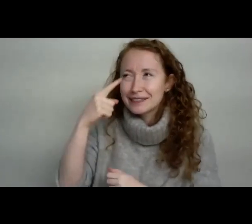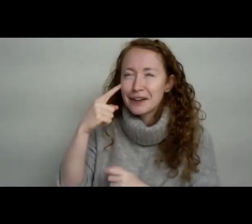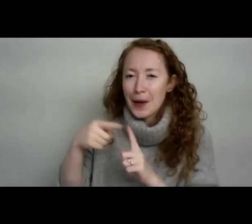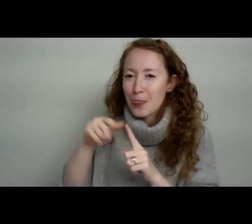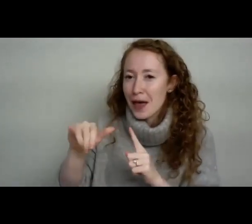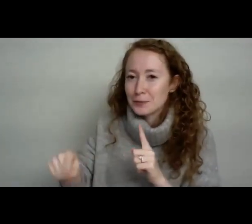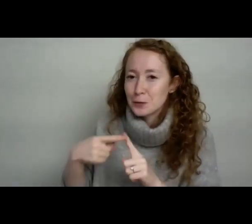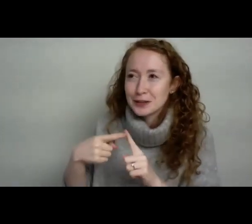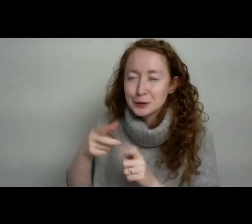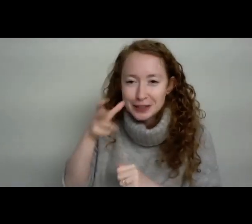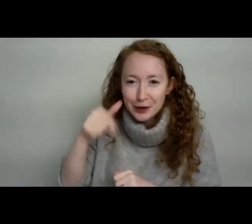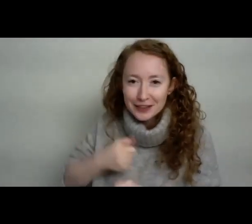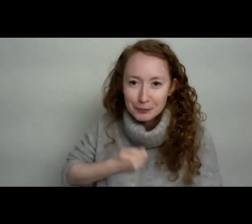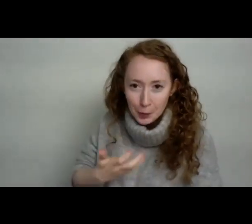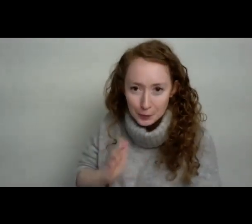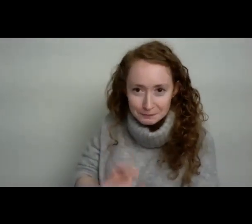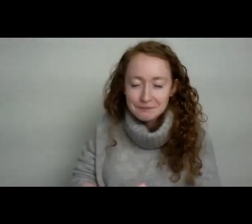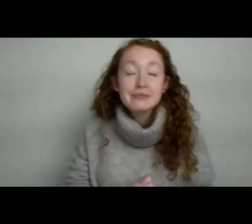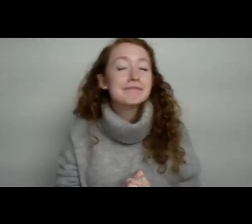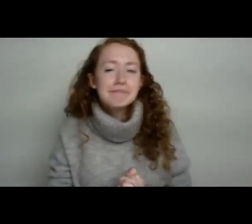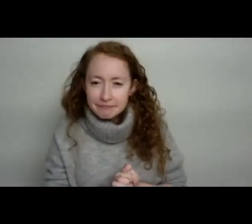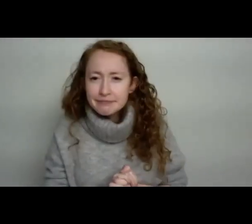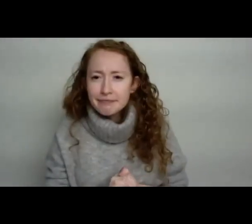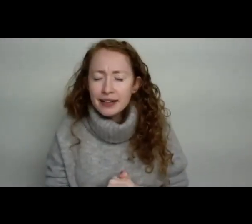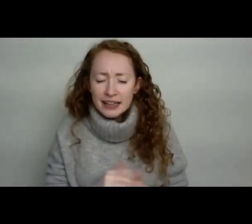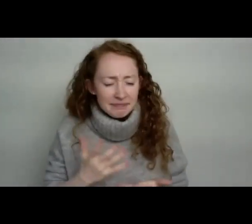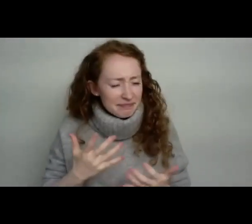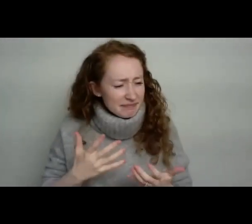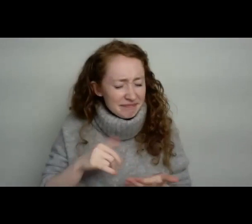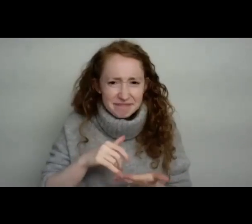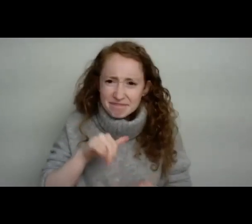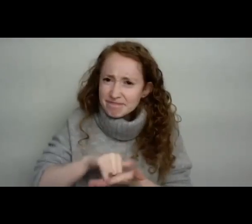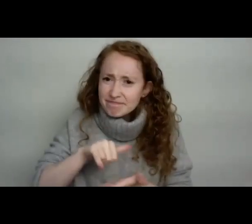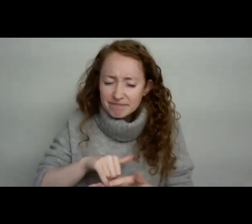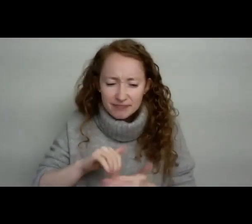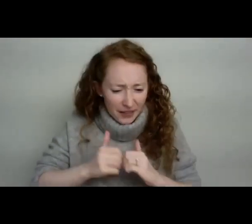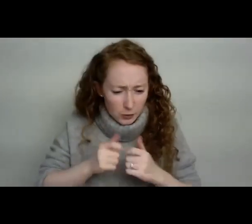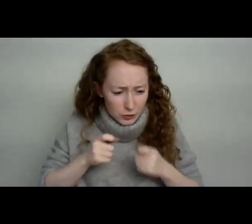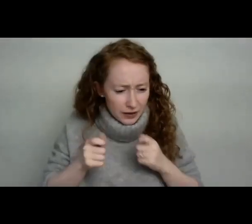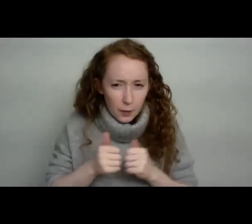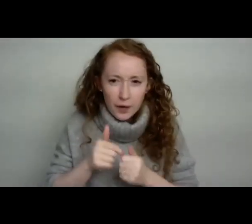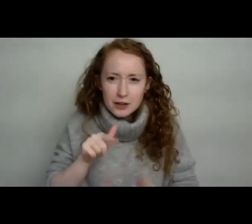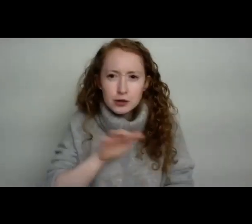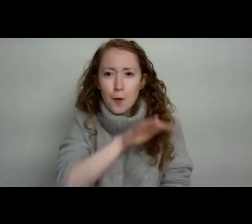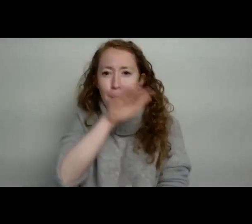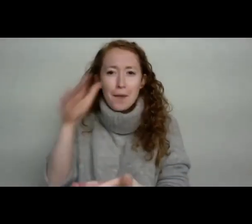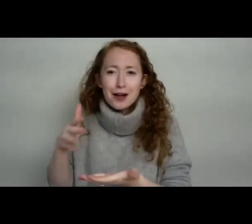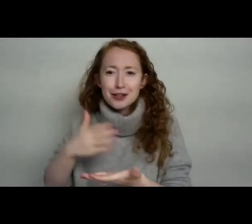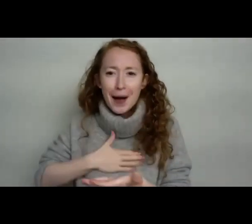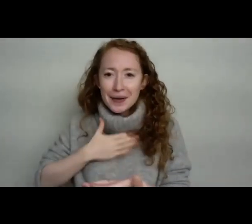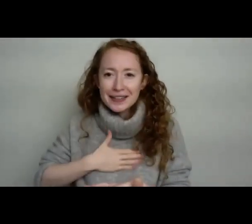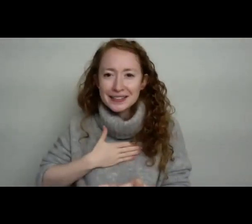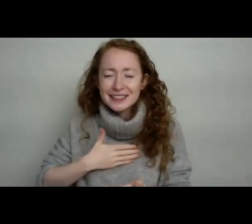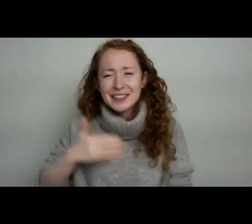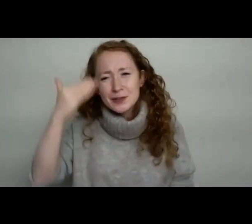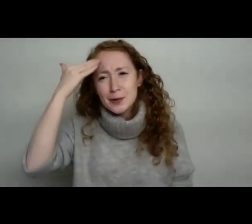So yes, it is difficult to know what to do with so much happiness. With sadness, there